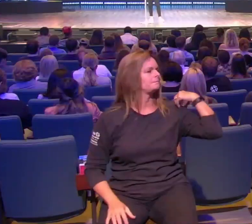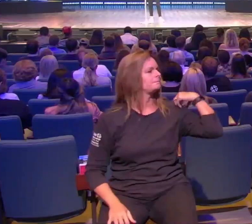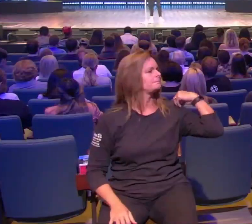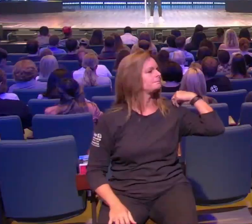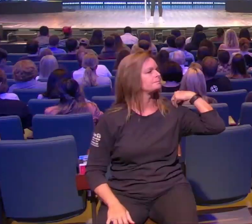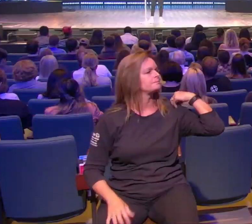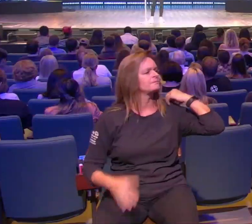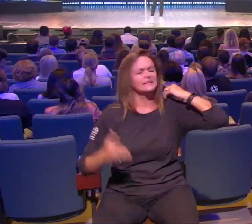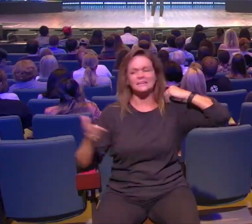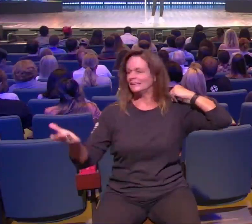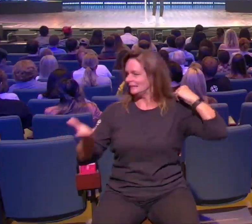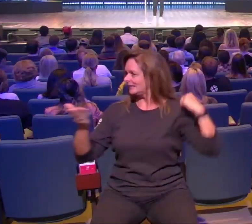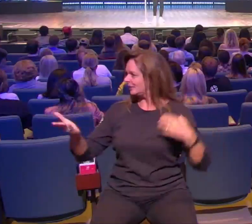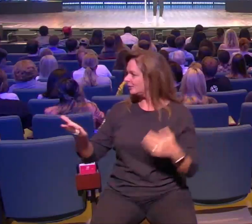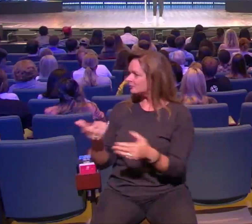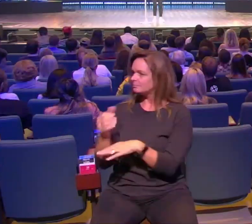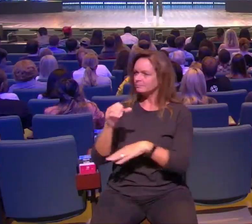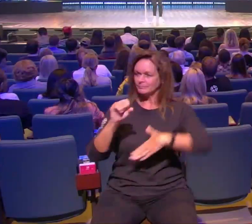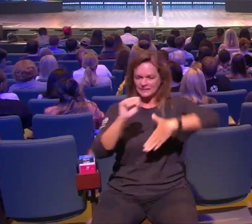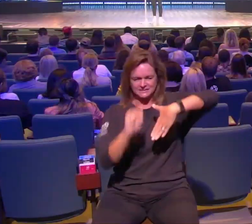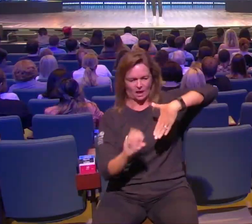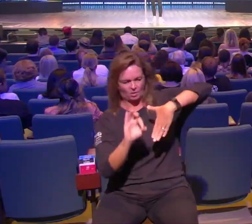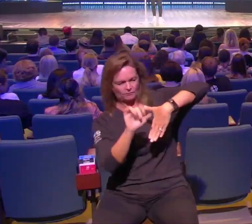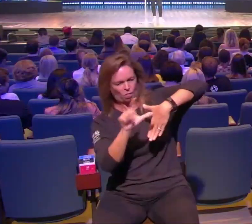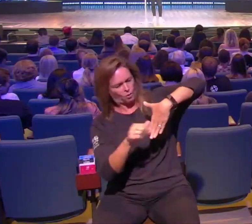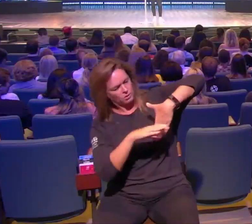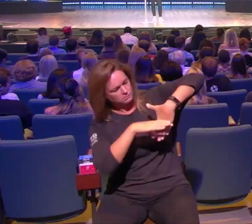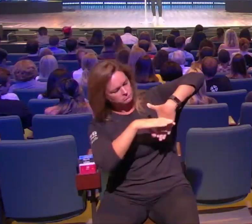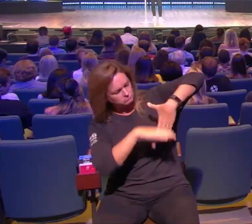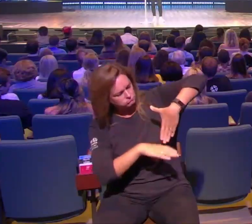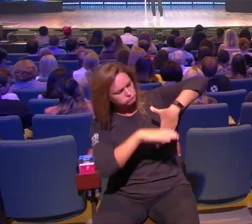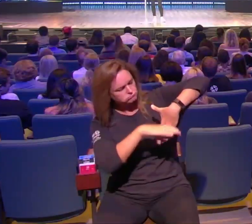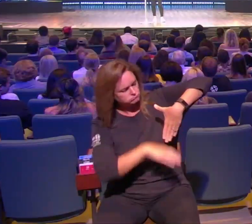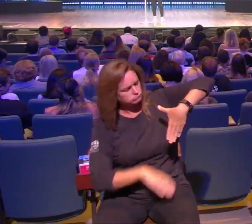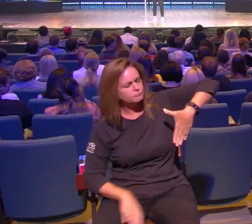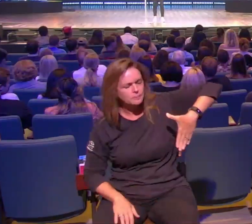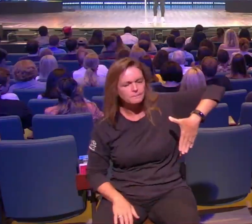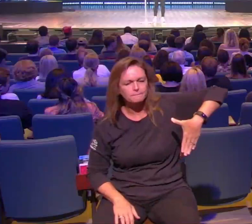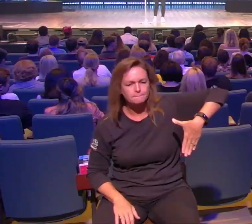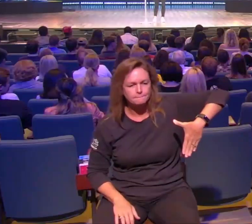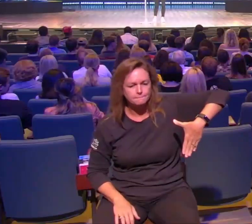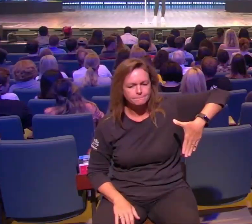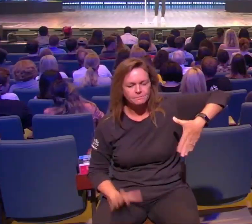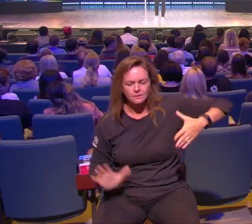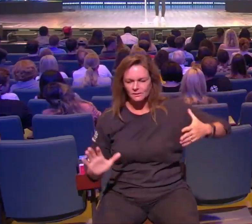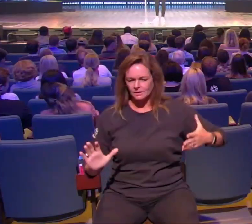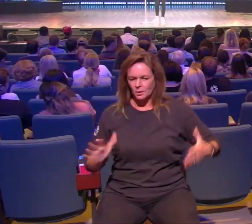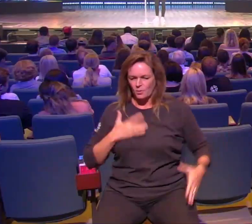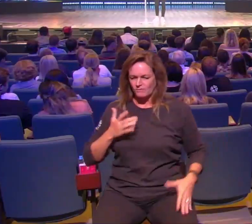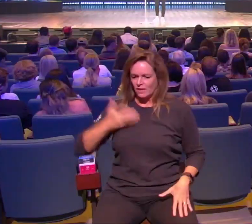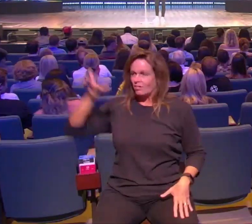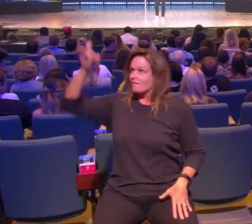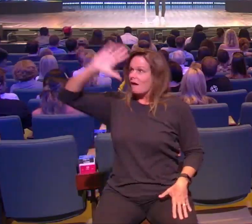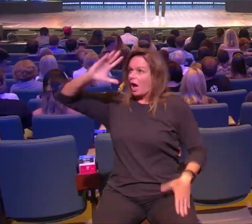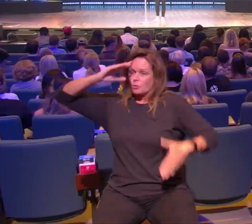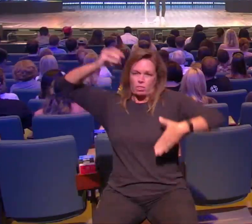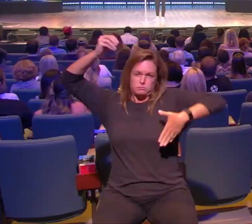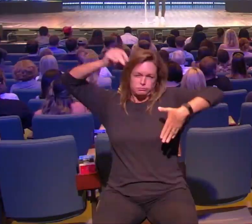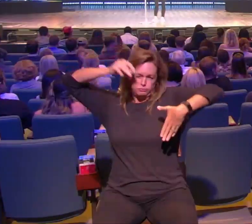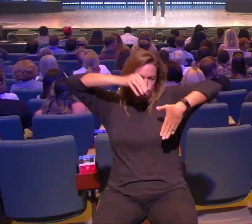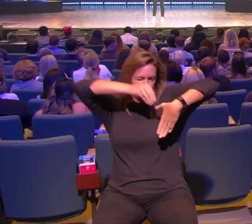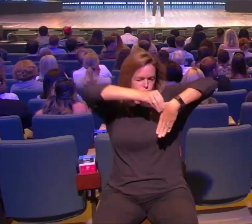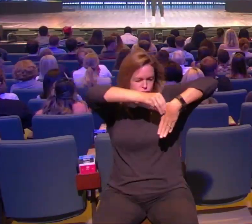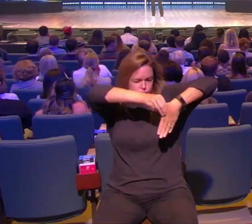of time and opportunity. And we are praying that in these coming weeks that God is going to do an amazing work in your